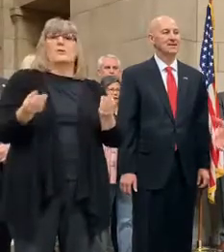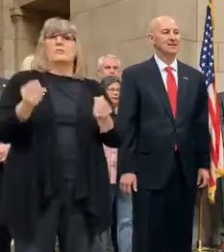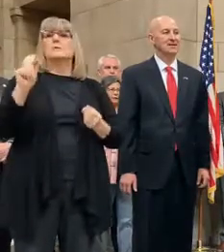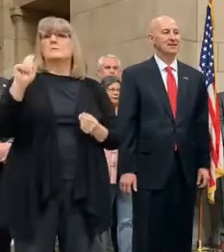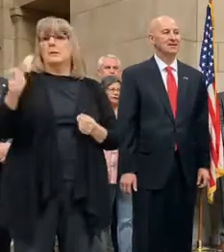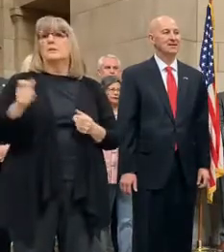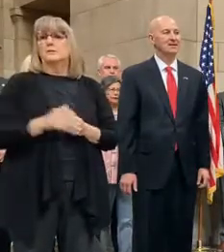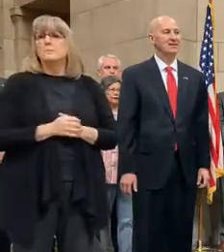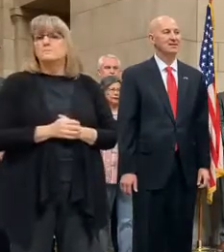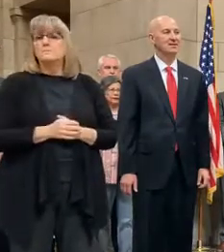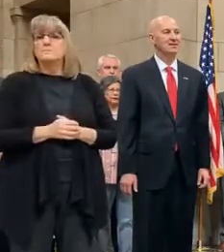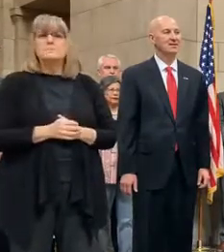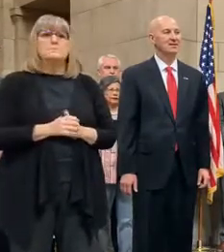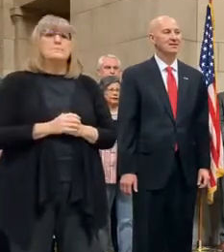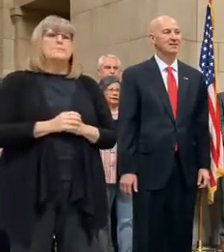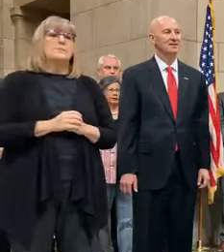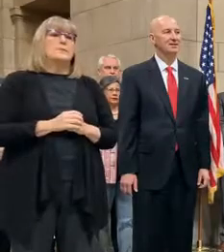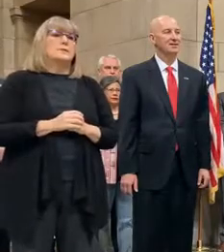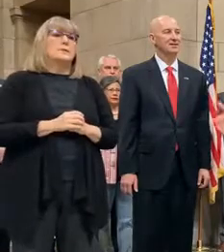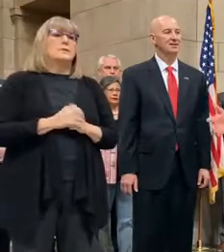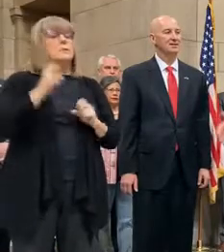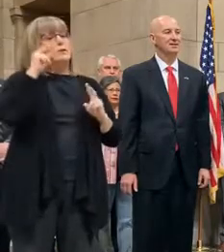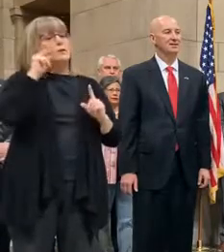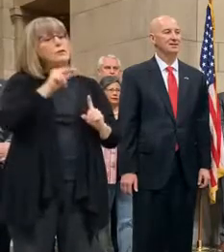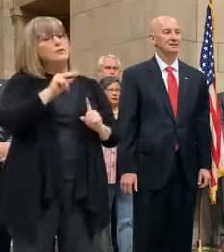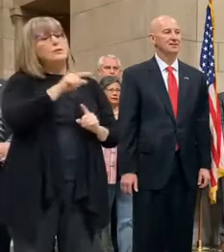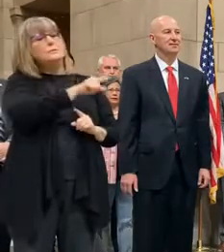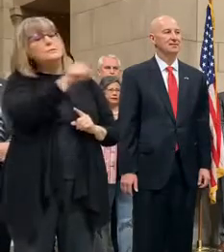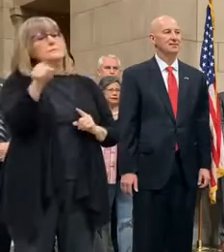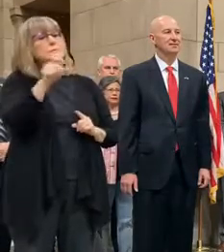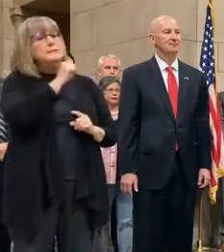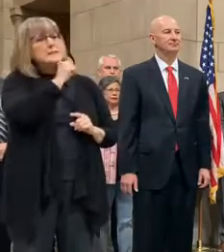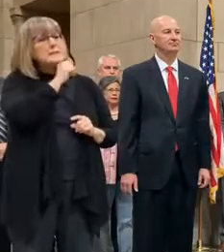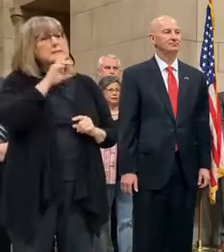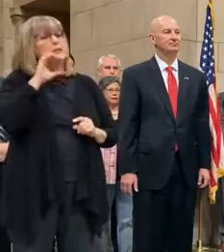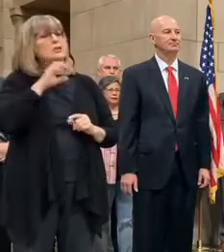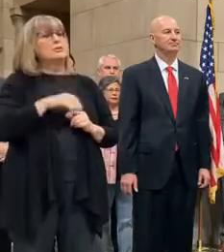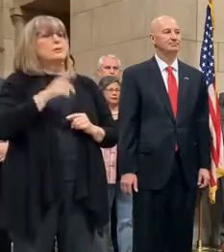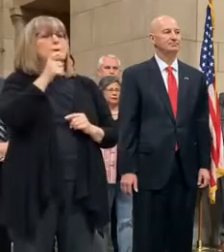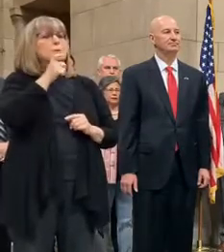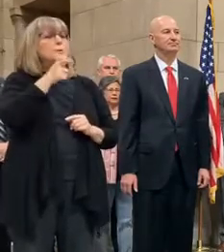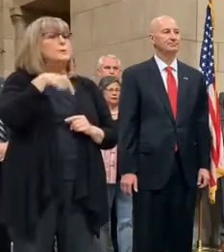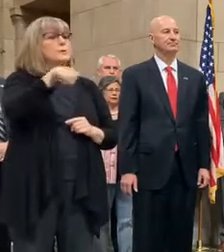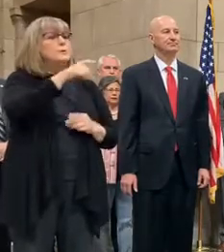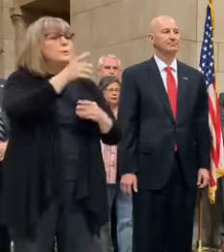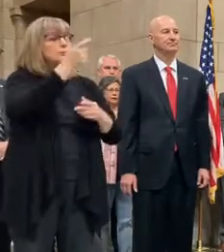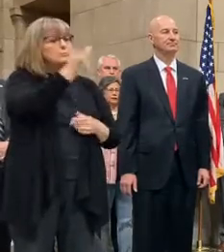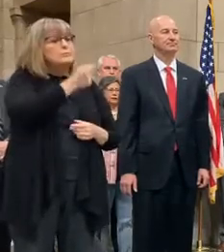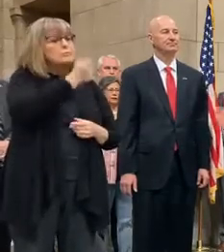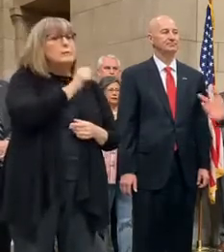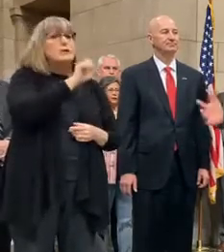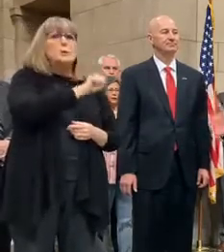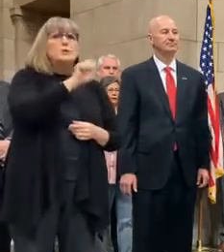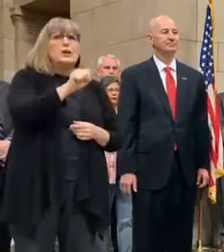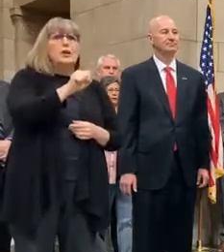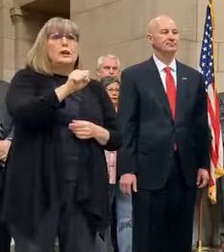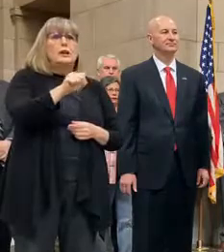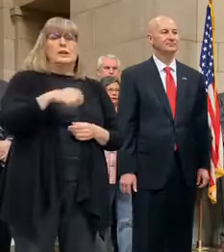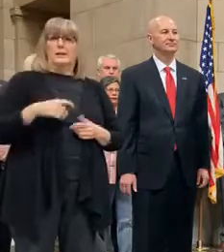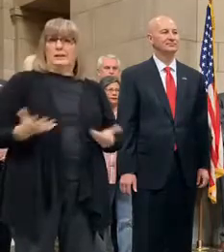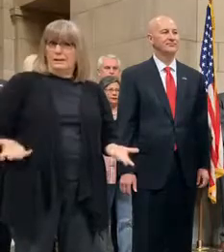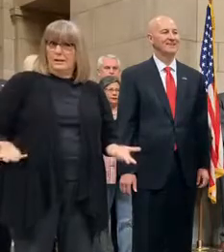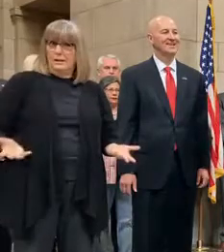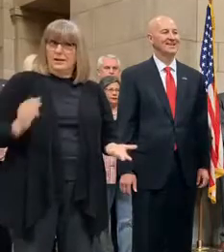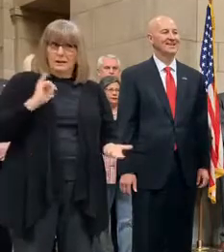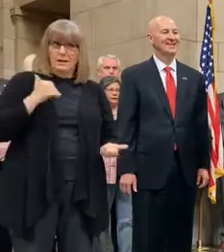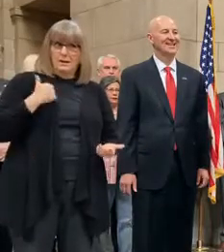then at the end of the day, when we look at our seniors and the Social Security tax reform, I don't know about you,